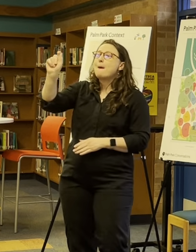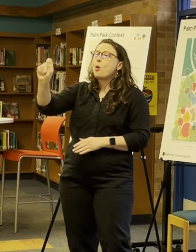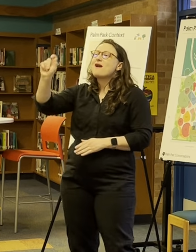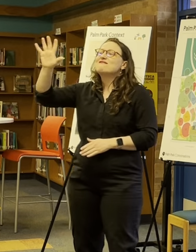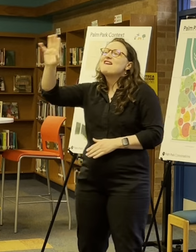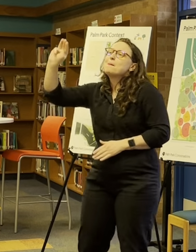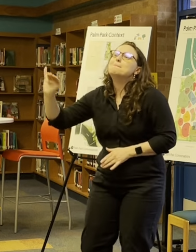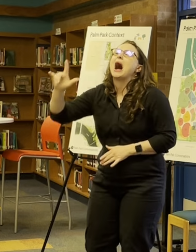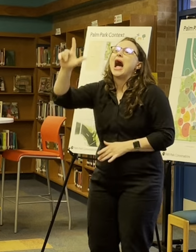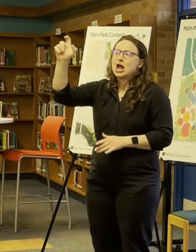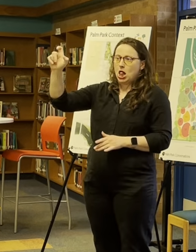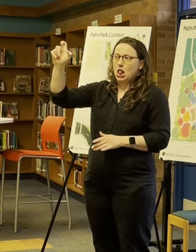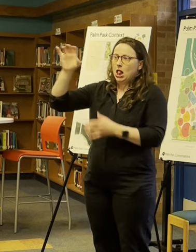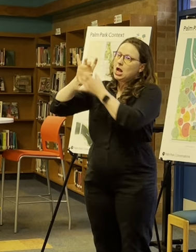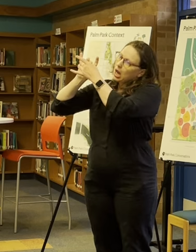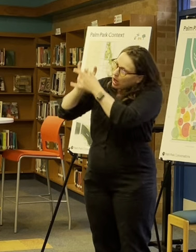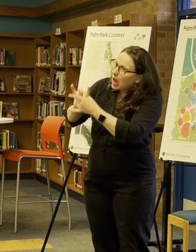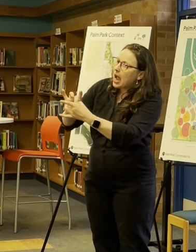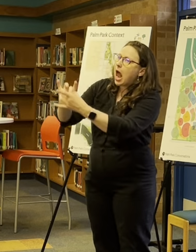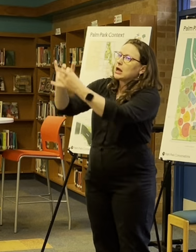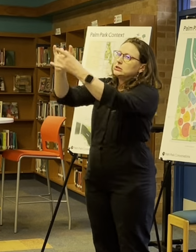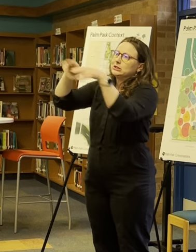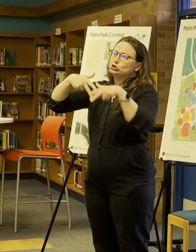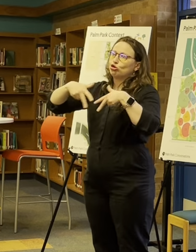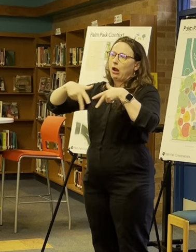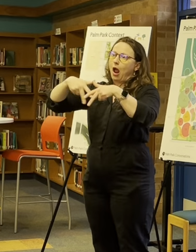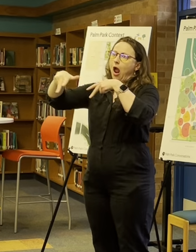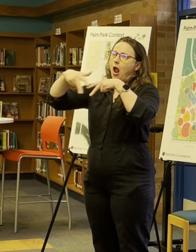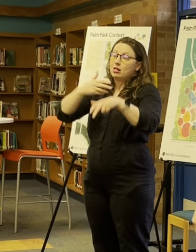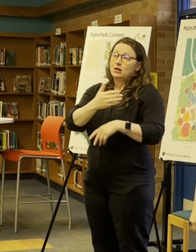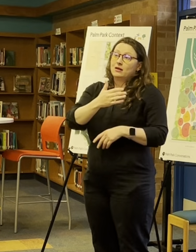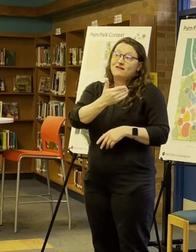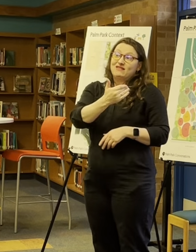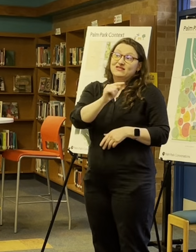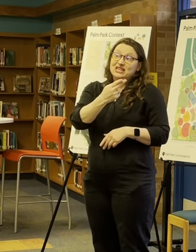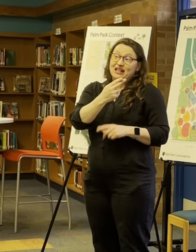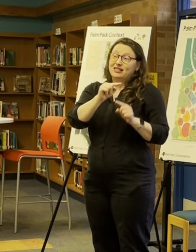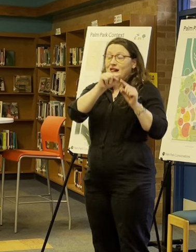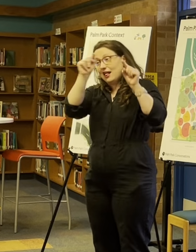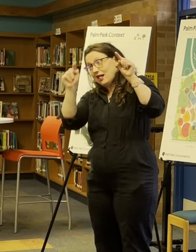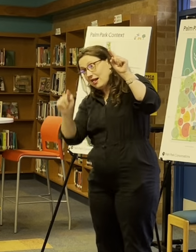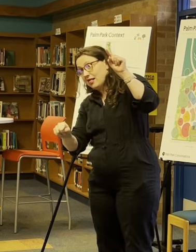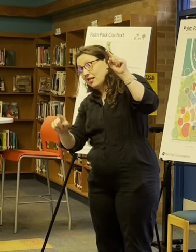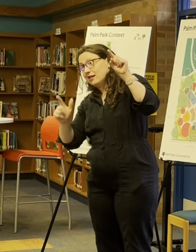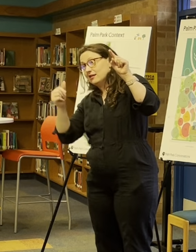of a connected trail that extends from 15th Street down to Lady Bird Lake.